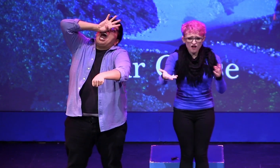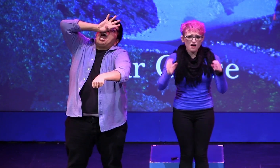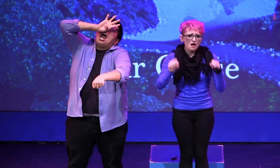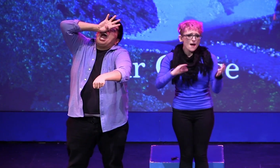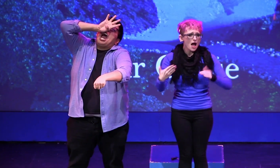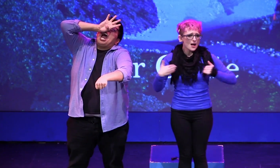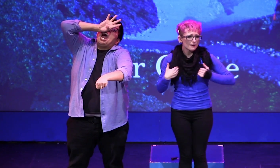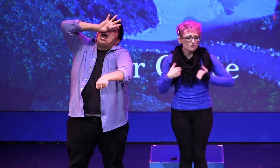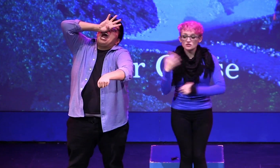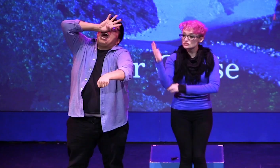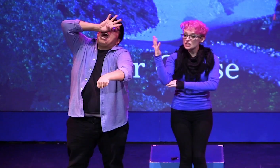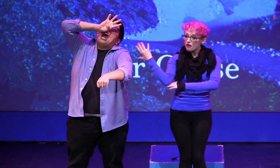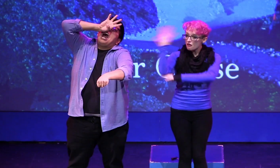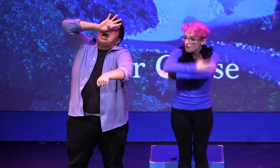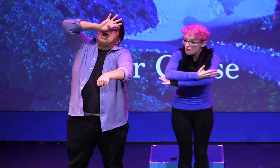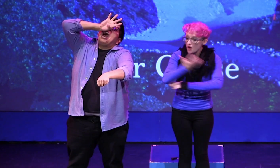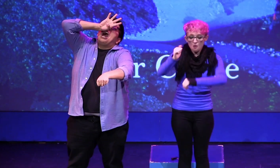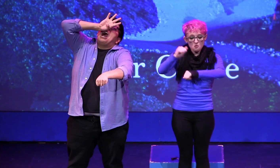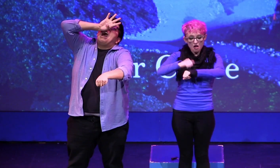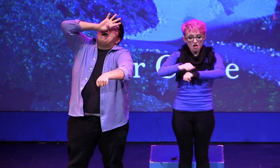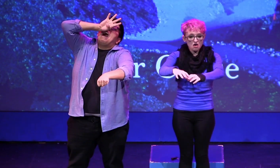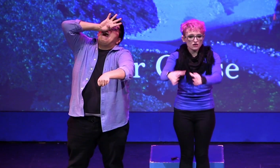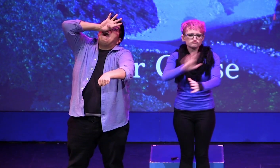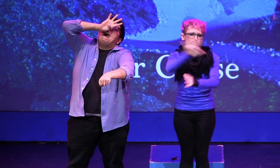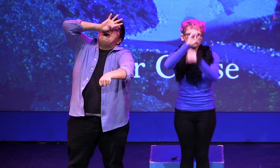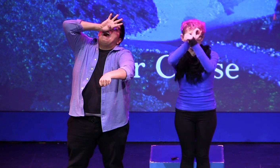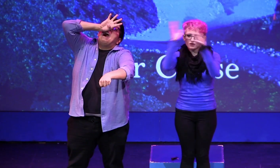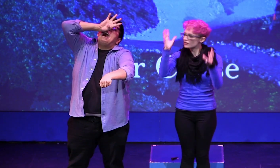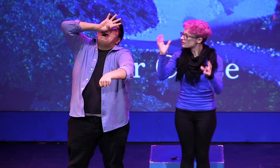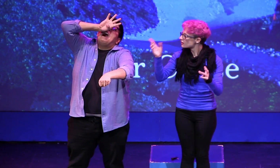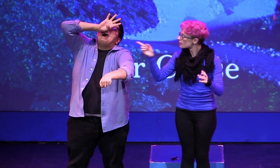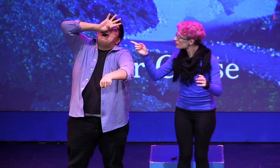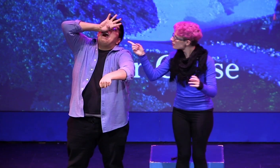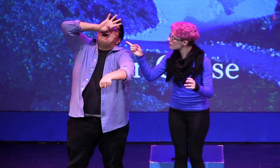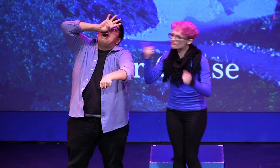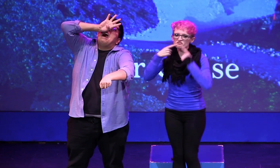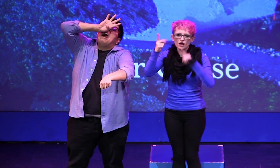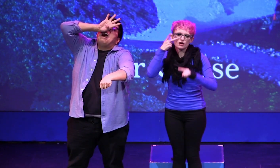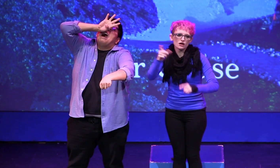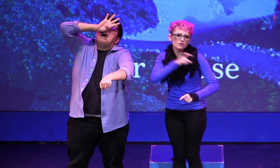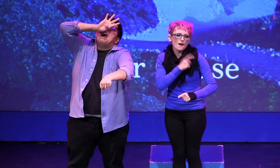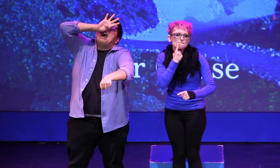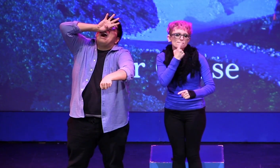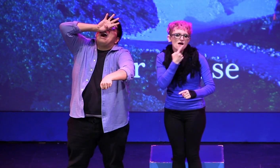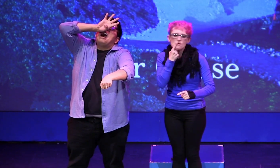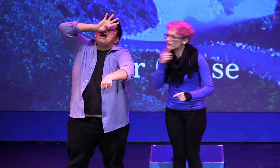Yeah, that bump. That could be anything. A downed tree, a rock, roadkill. Oh, and here,